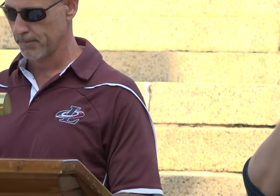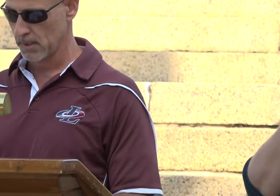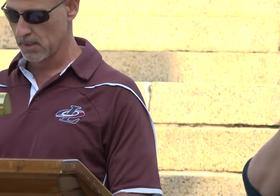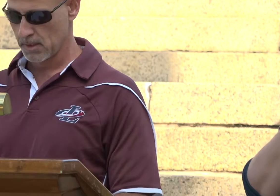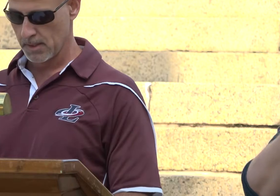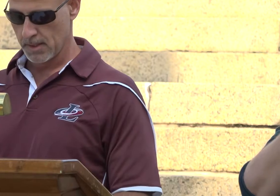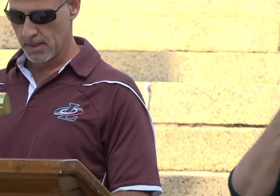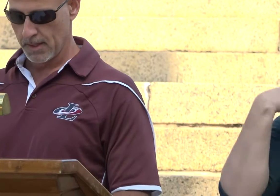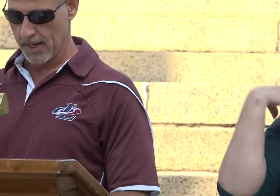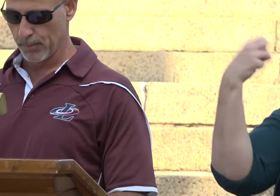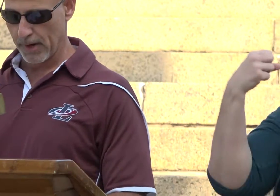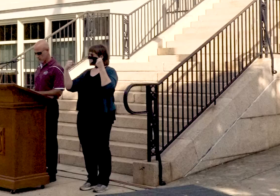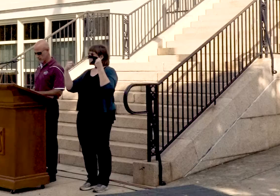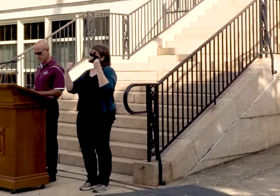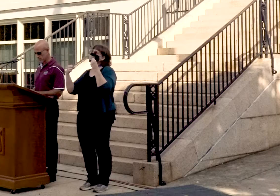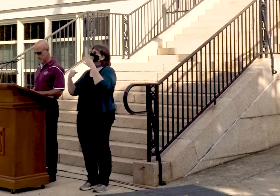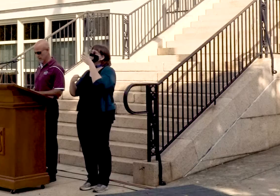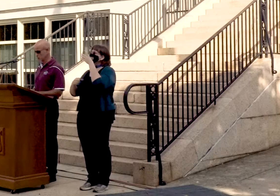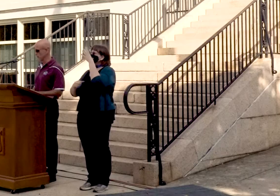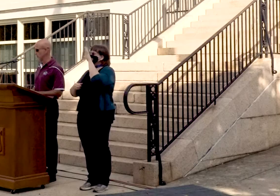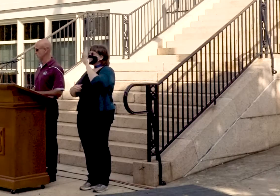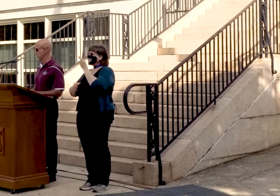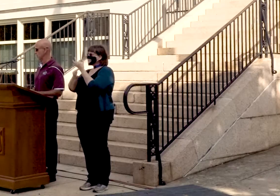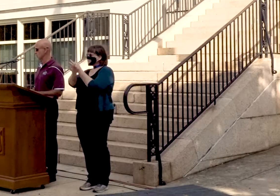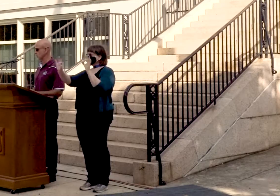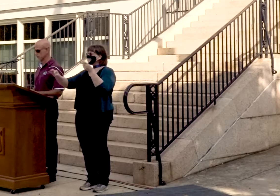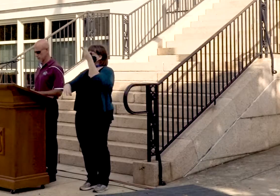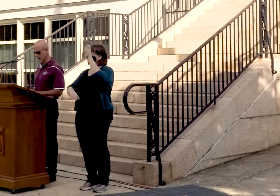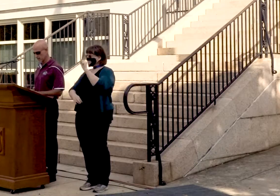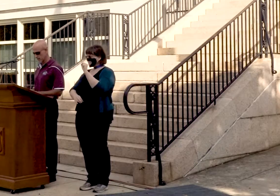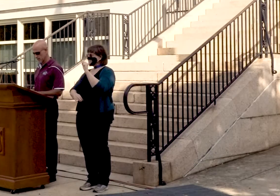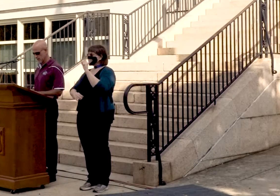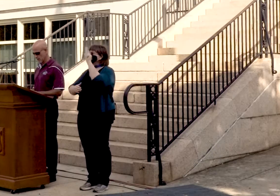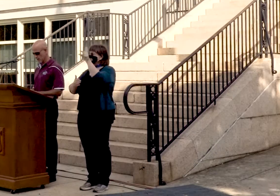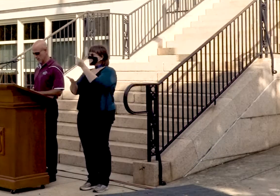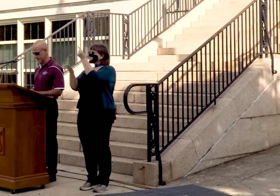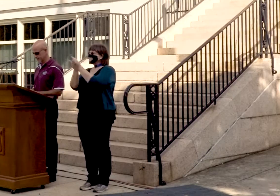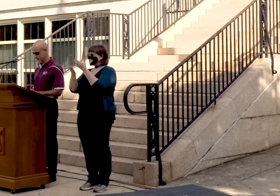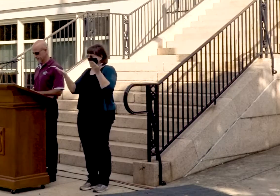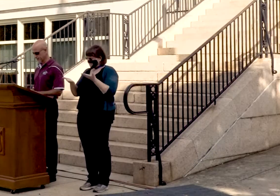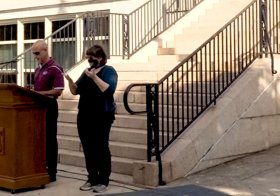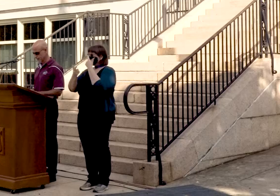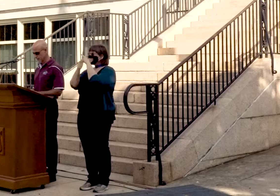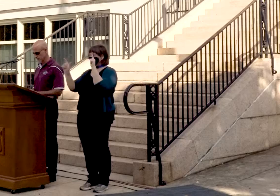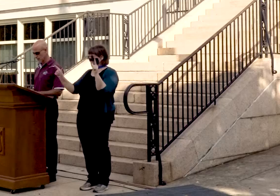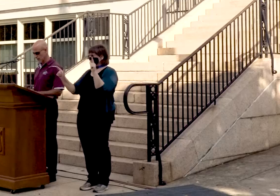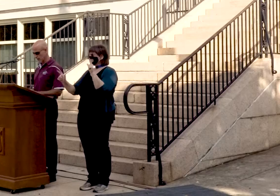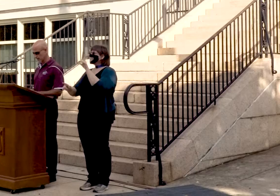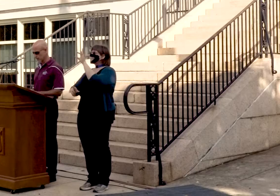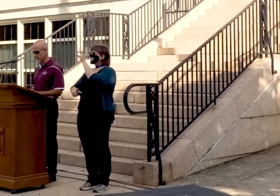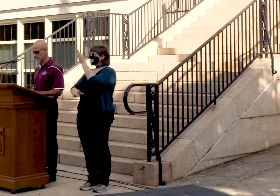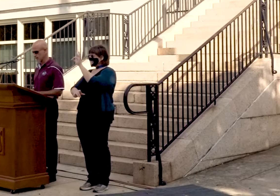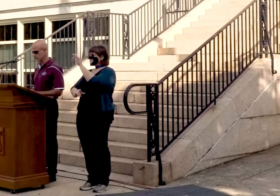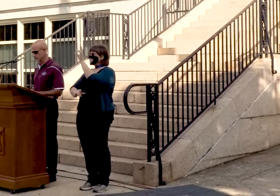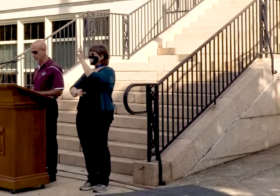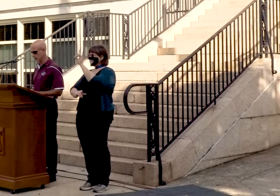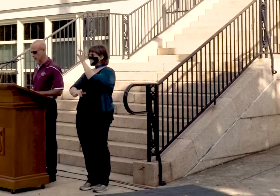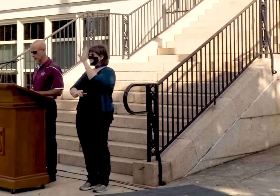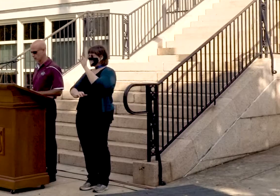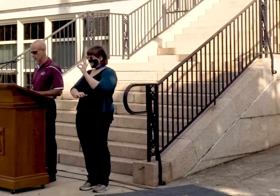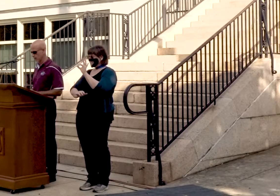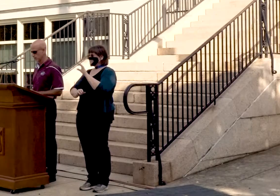High School and a proud graduate of Liberty High School, class of 1989. After the